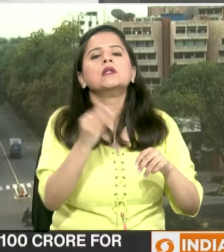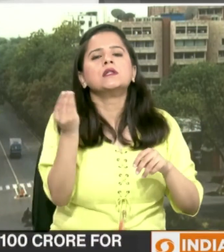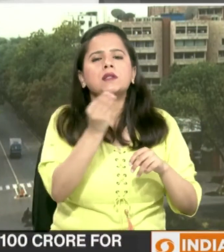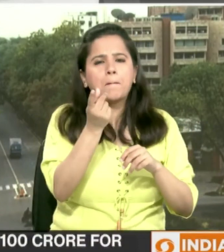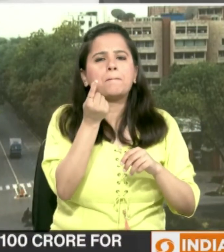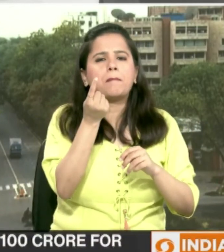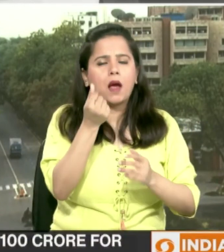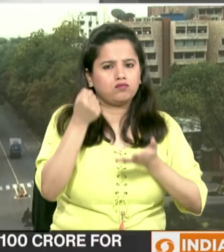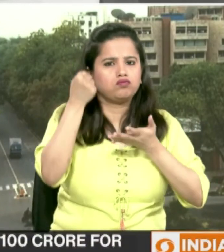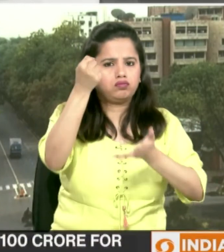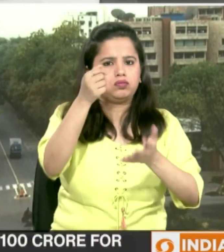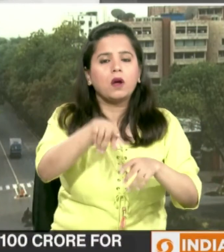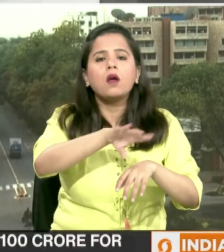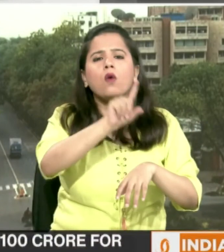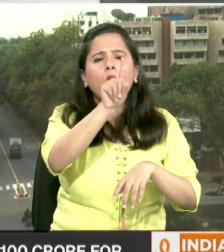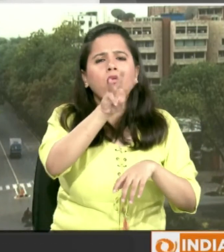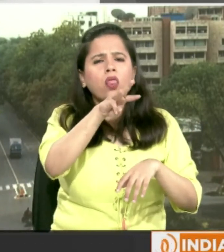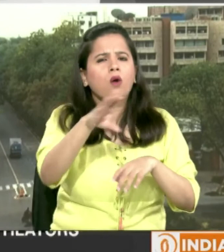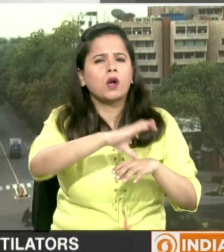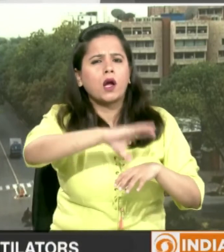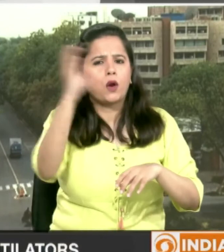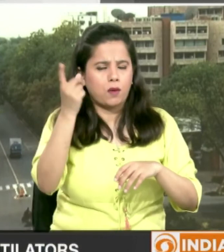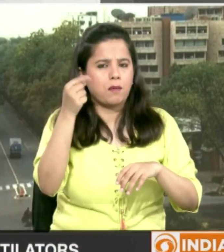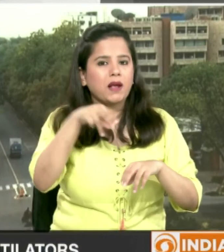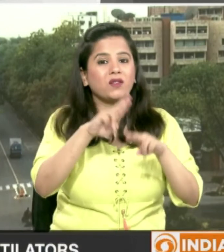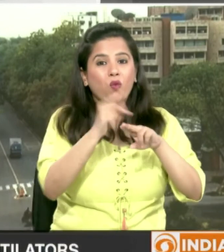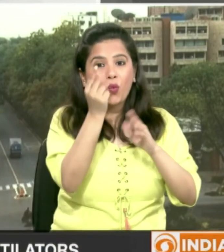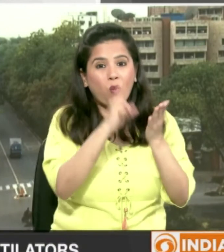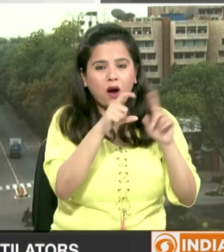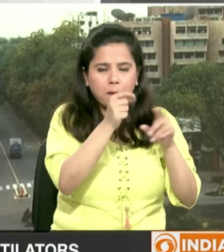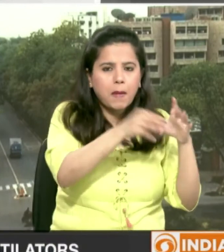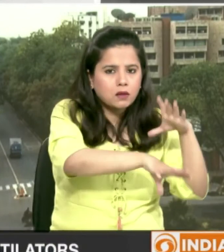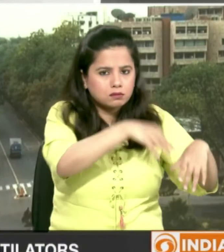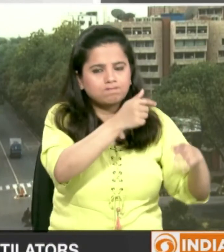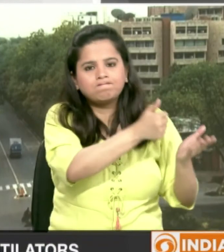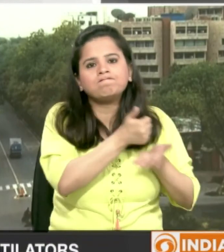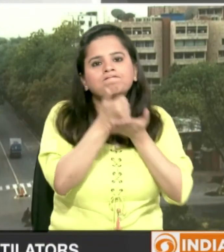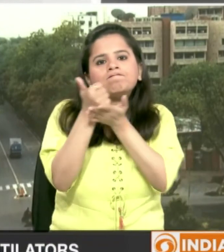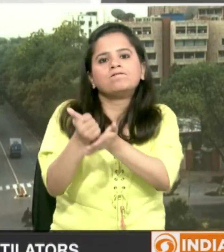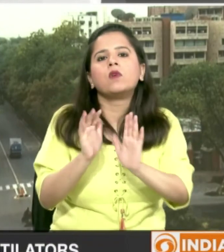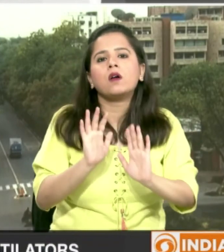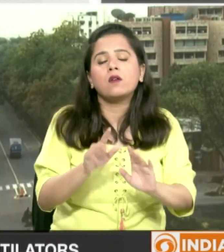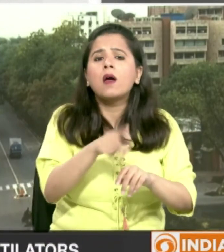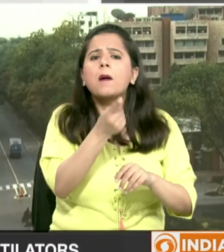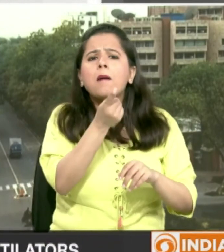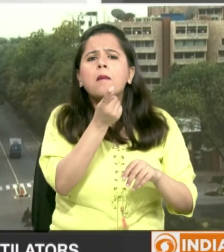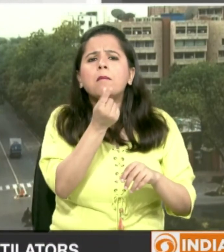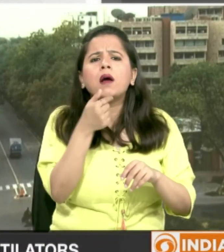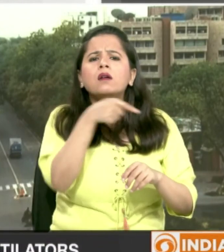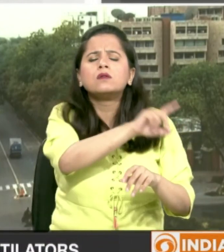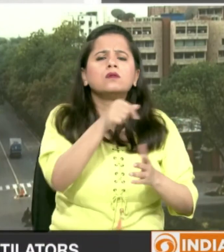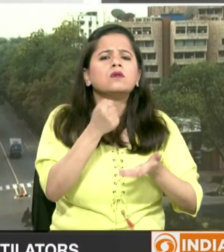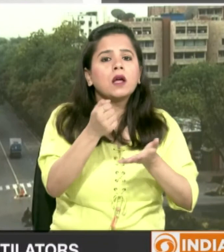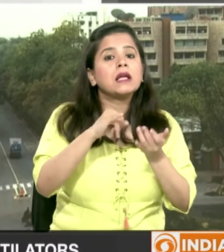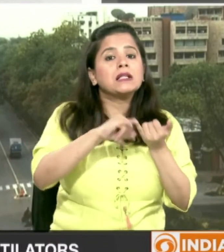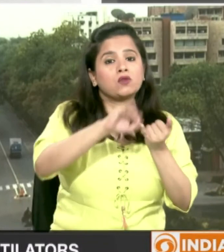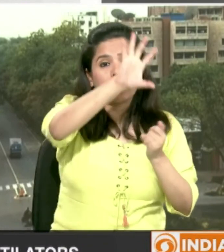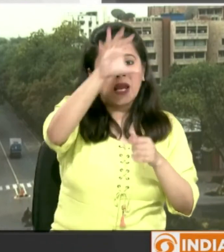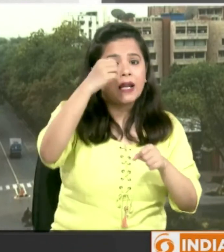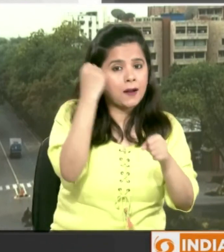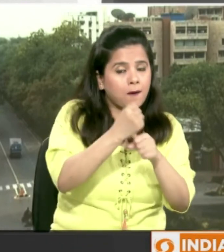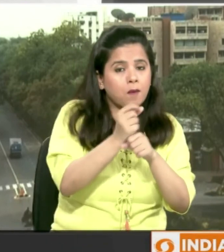assistance totaling 1,000 crore rupees from the fund. The amount would be provided to state governments